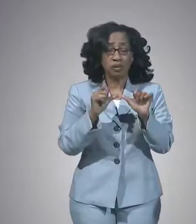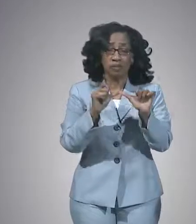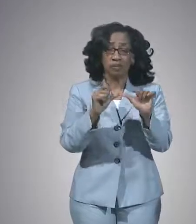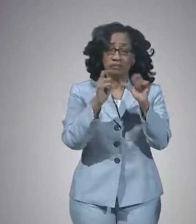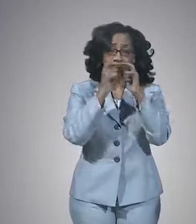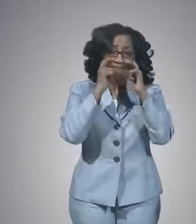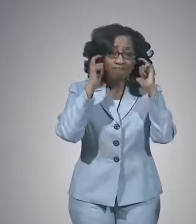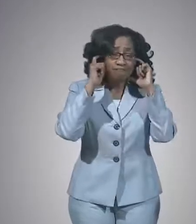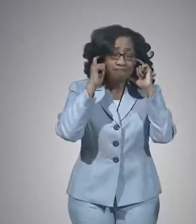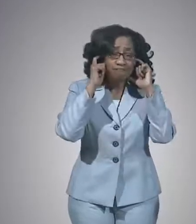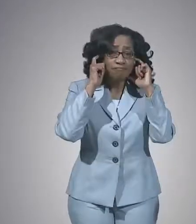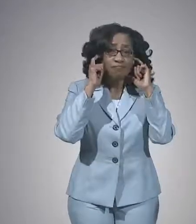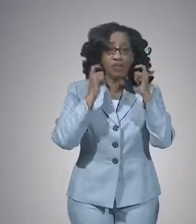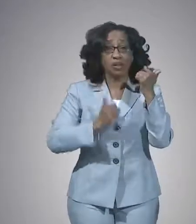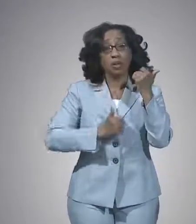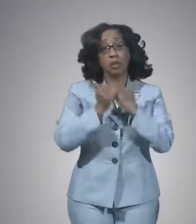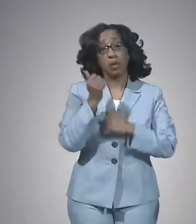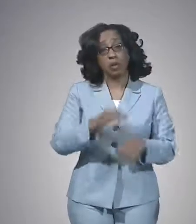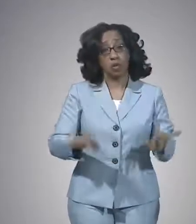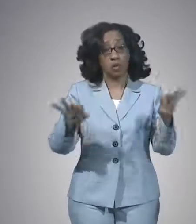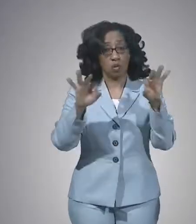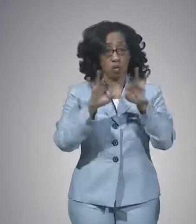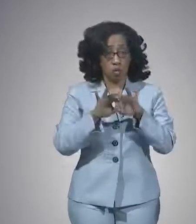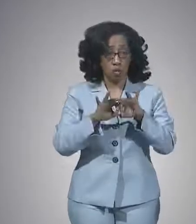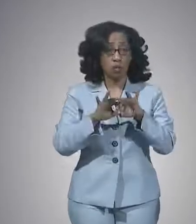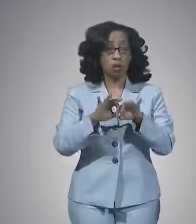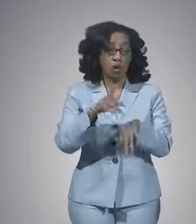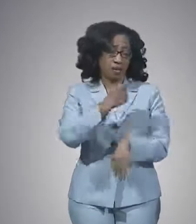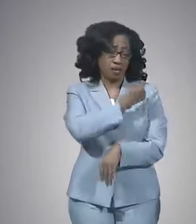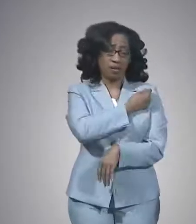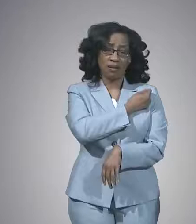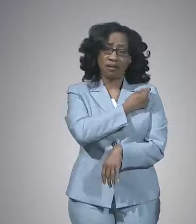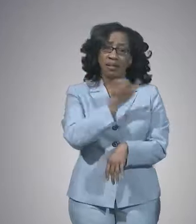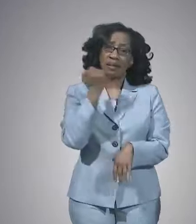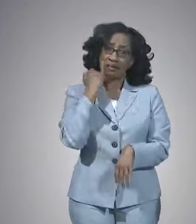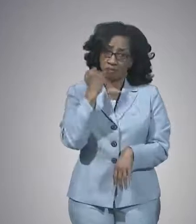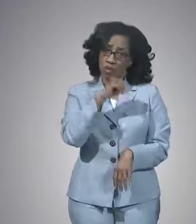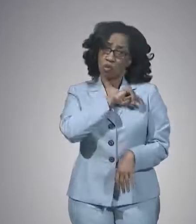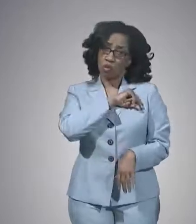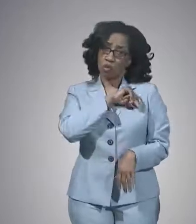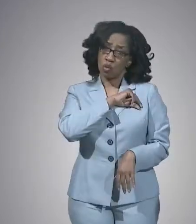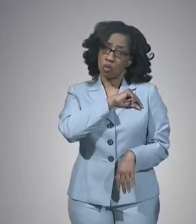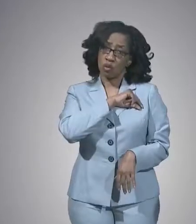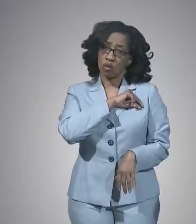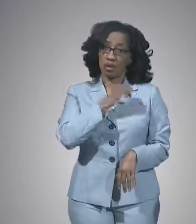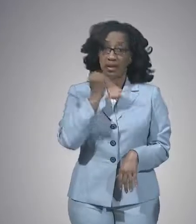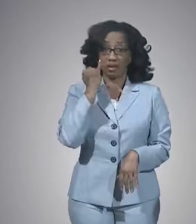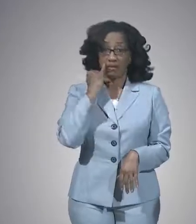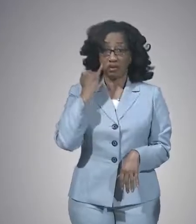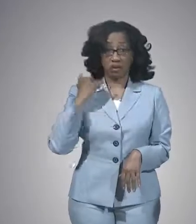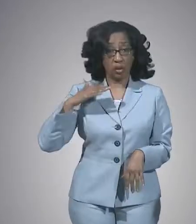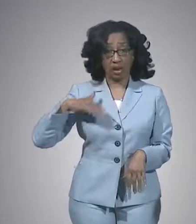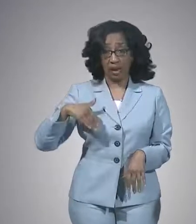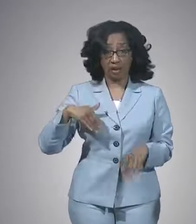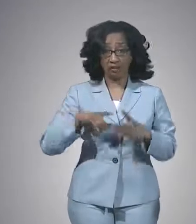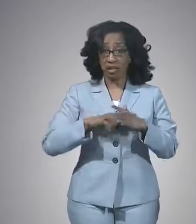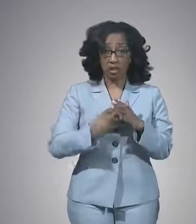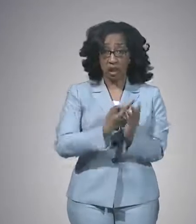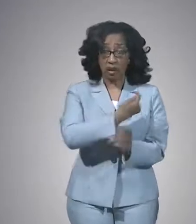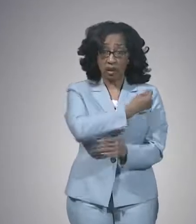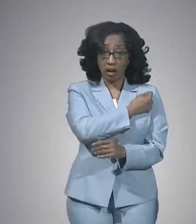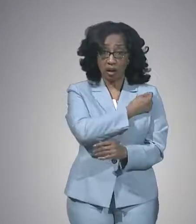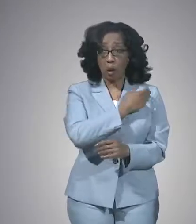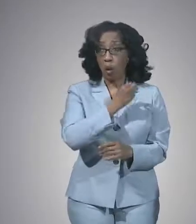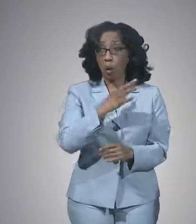up and most important, continue to get vaccinated if they're eligible and they either haven't started their series or have